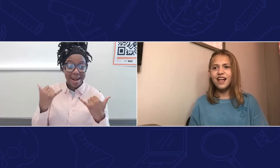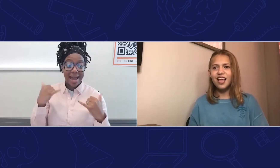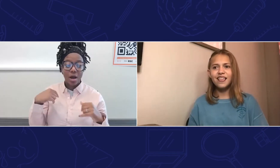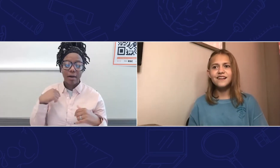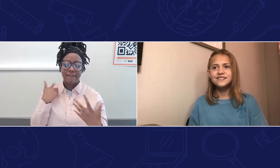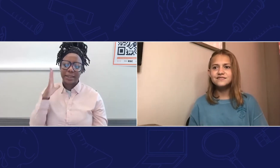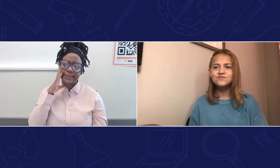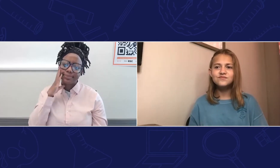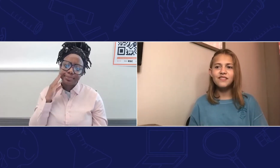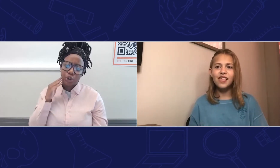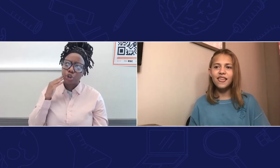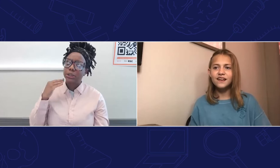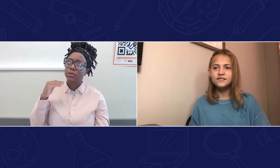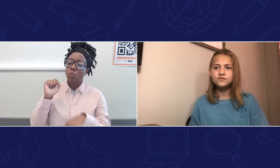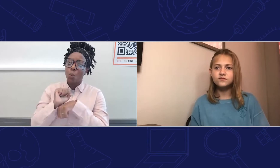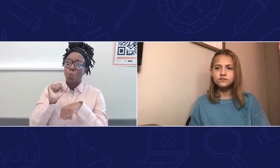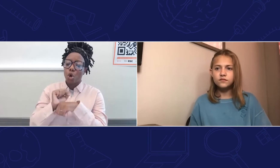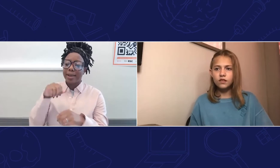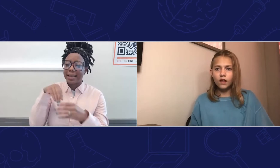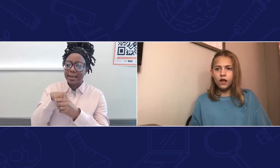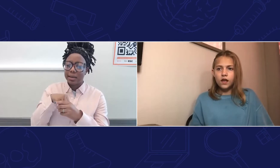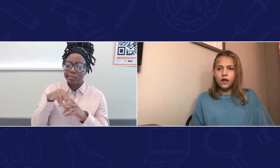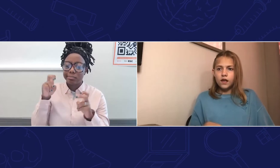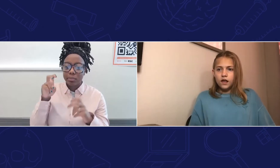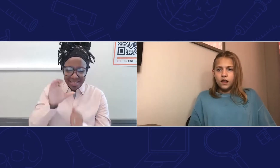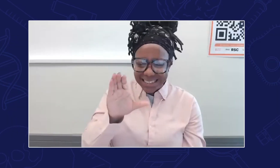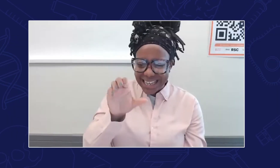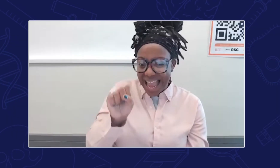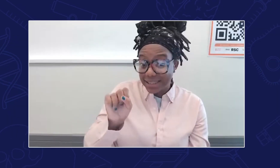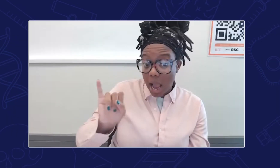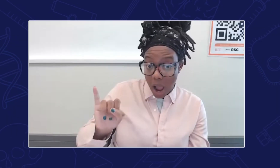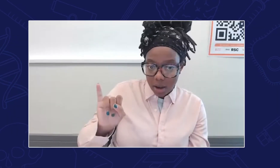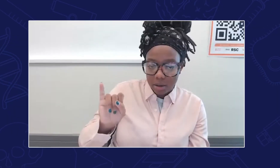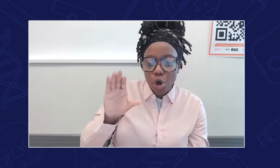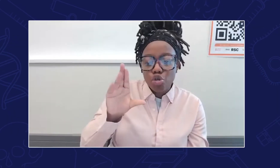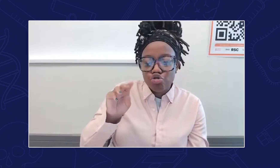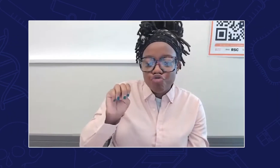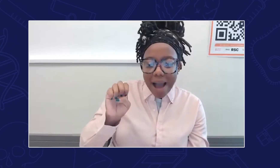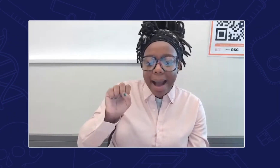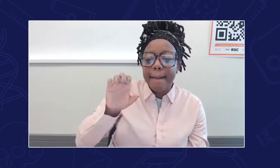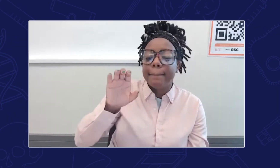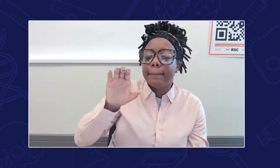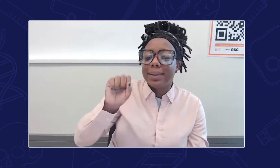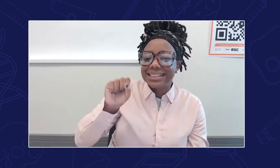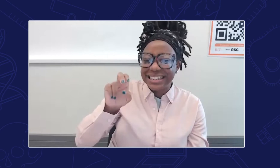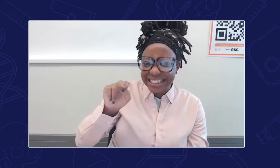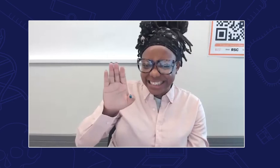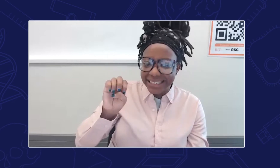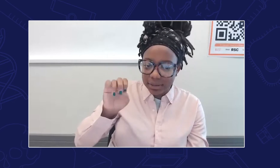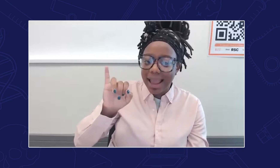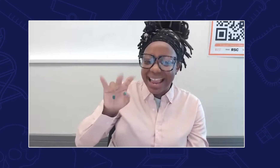Now I've experienced working in CSI. Crime scene